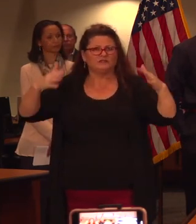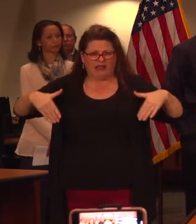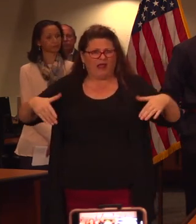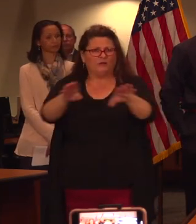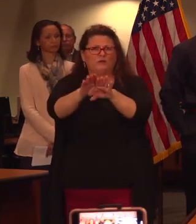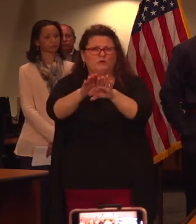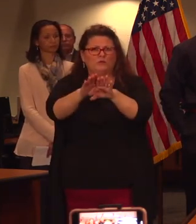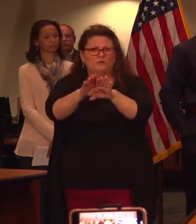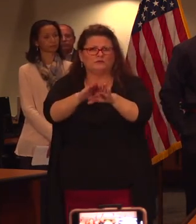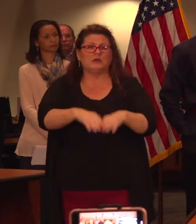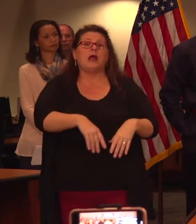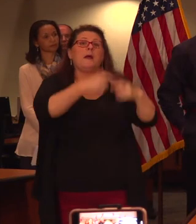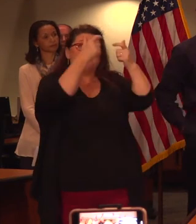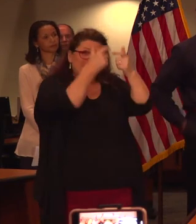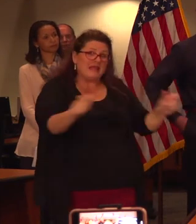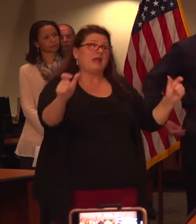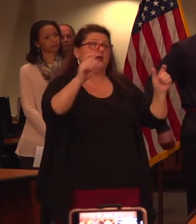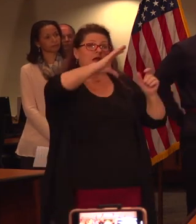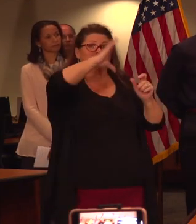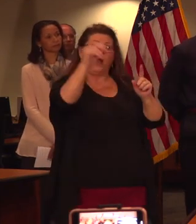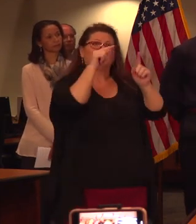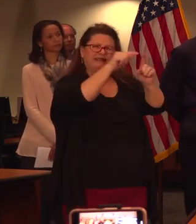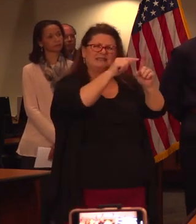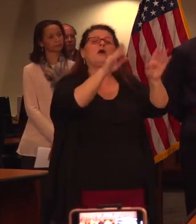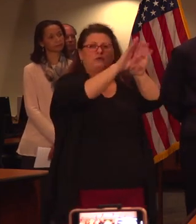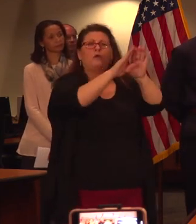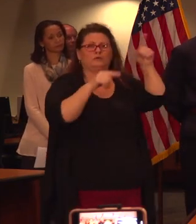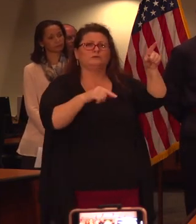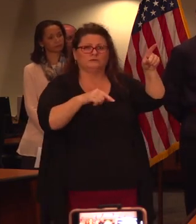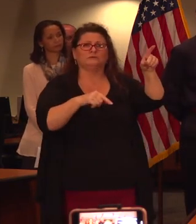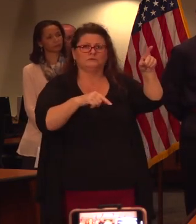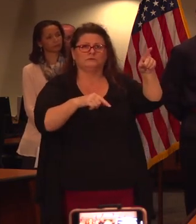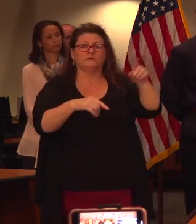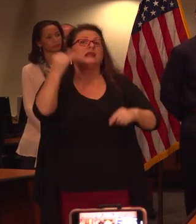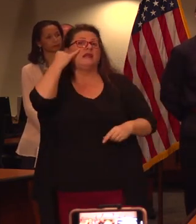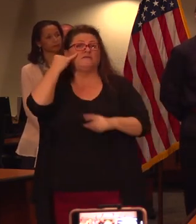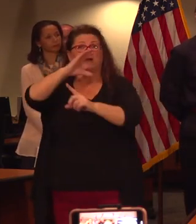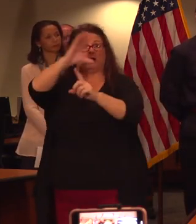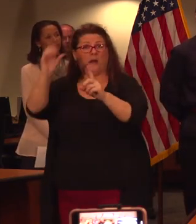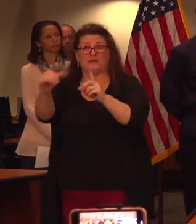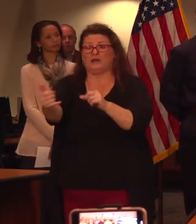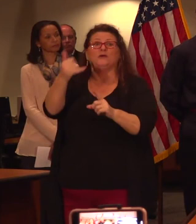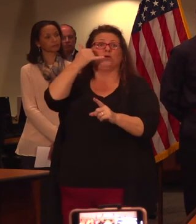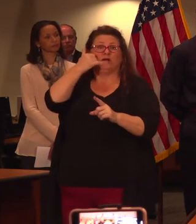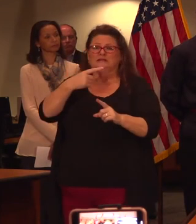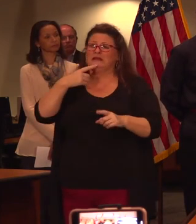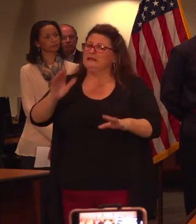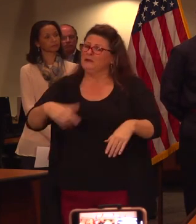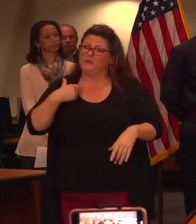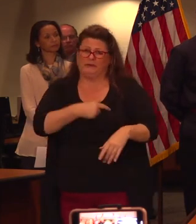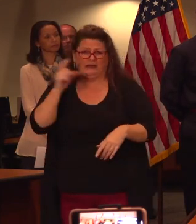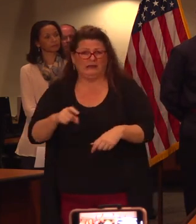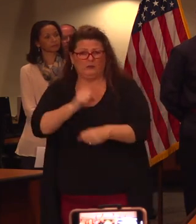issues. But if a company calls me and says, my employees want to work, my customers need the product, what do you want me to do? I want you to tell your